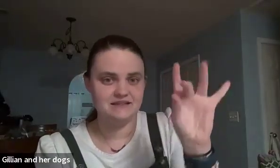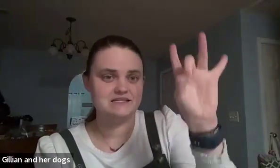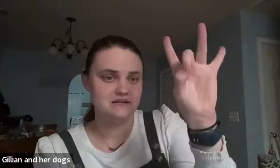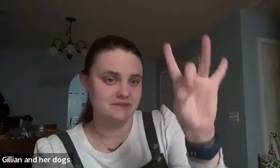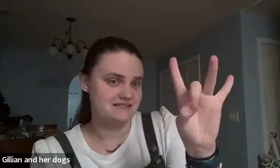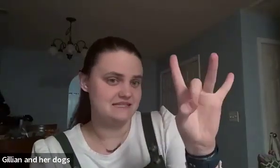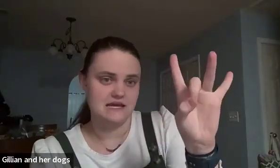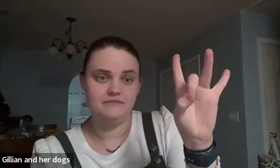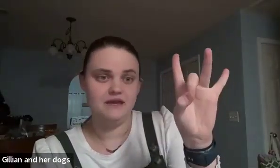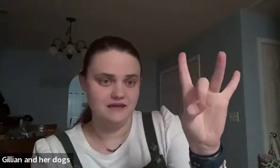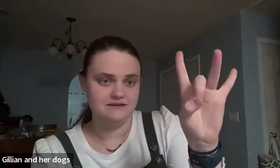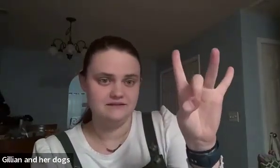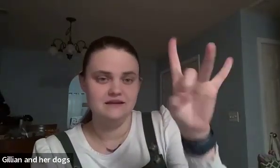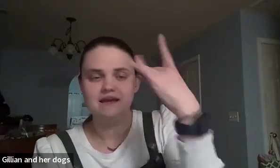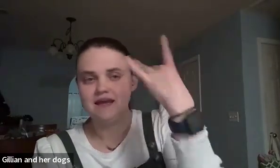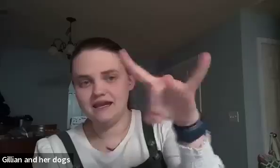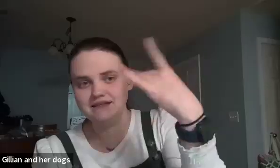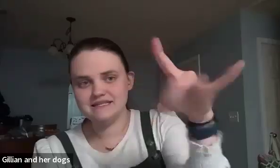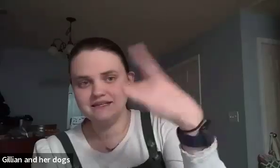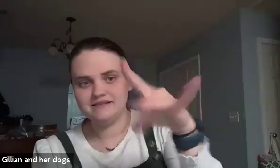18 is going to be the same. 8, 18,